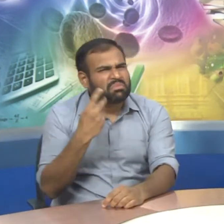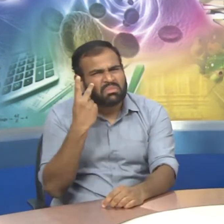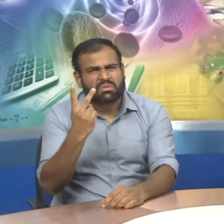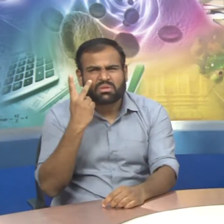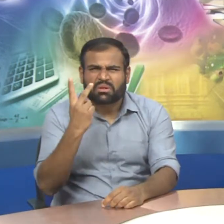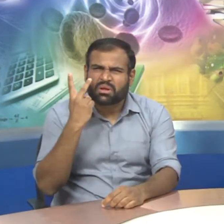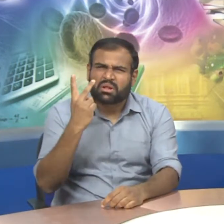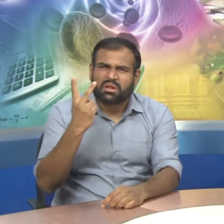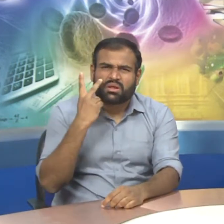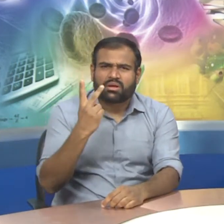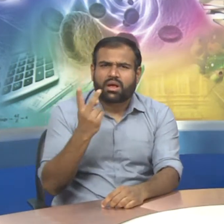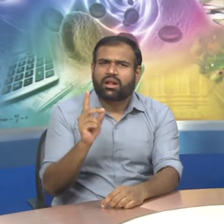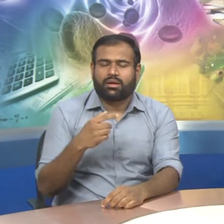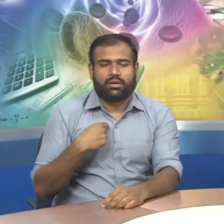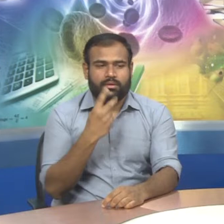Now this is the word CC.